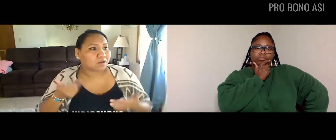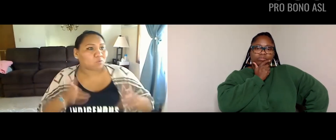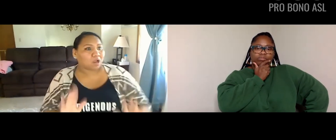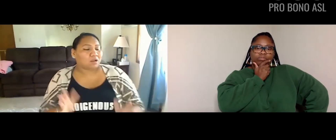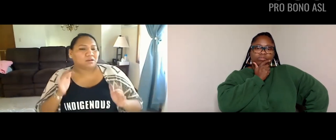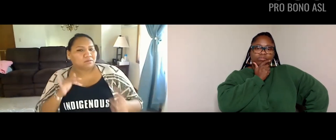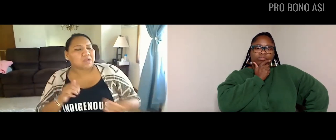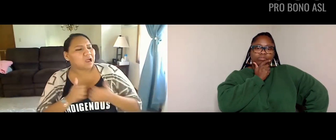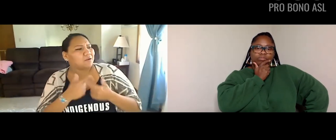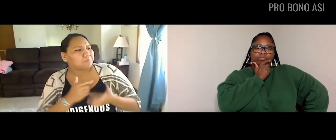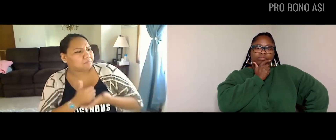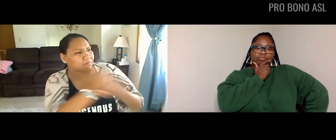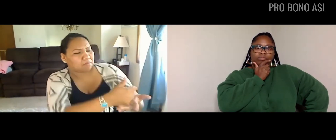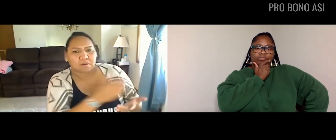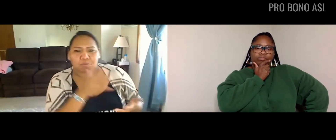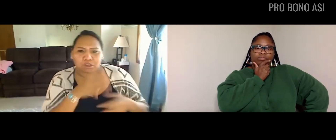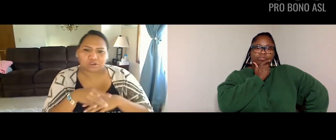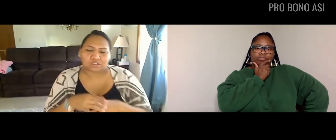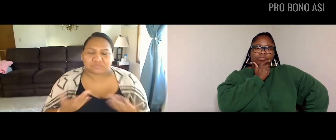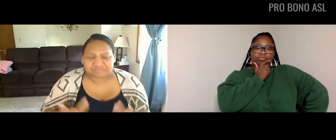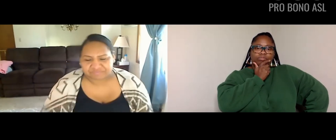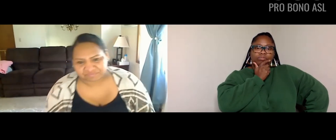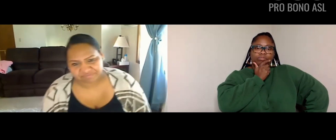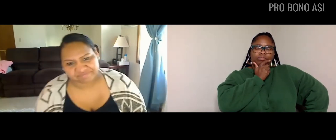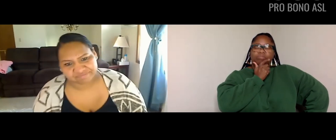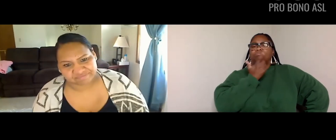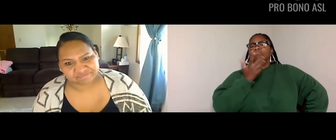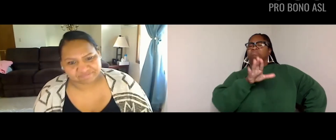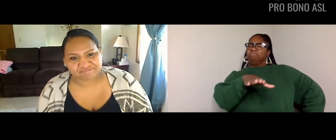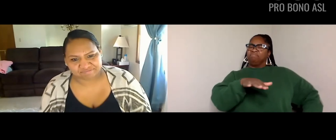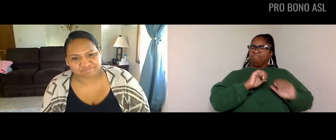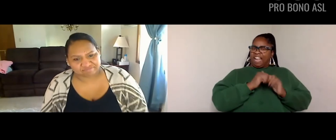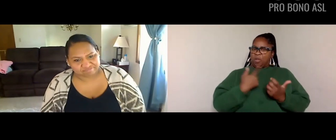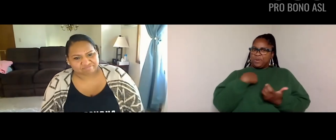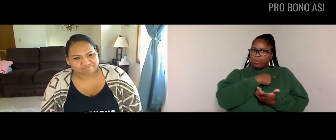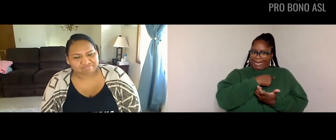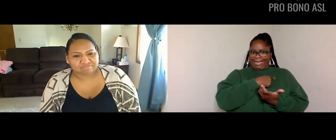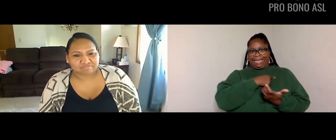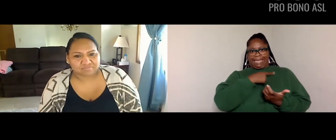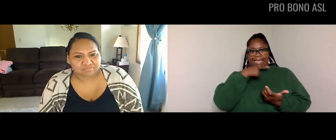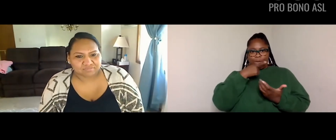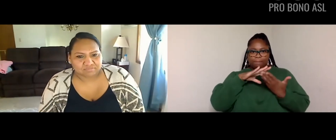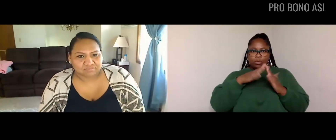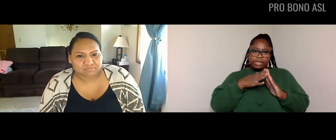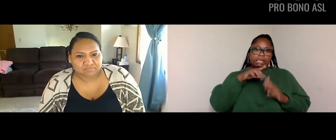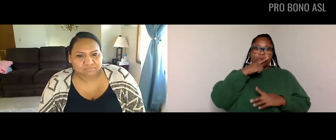We have to heal her. We have to figure out a better way of living in order to help Mother Earth.